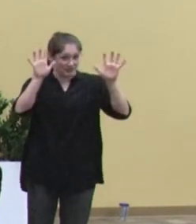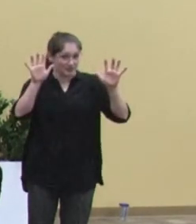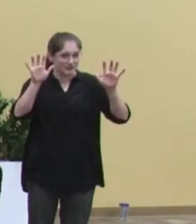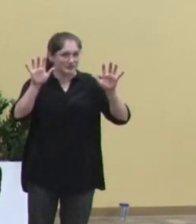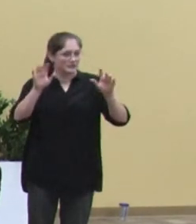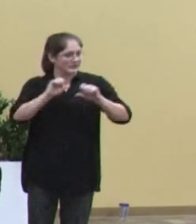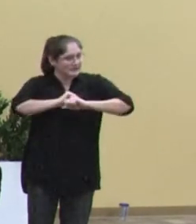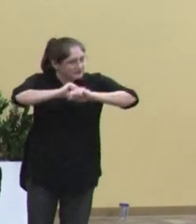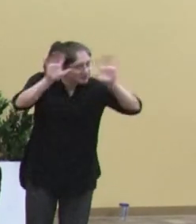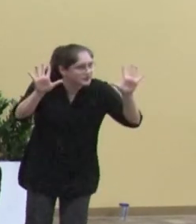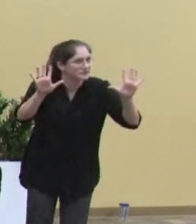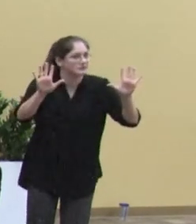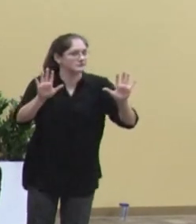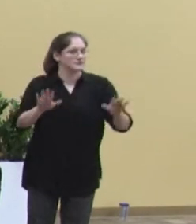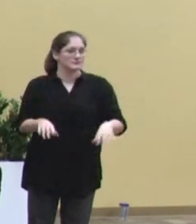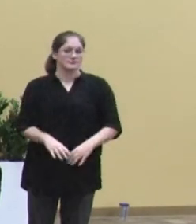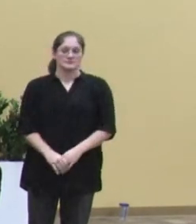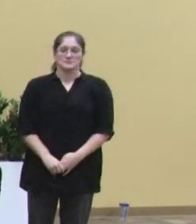very clearly,